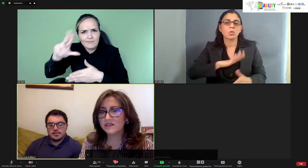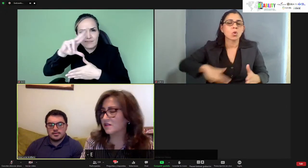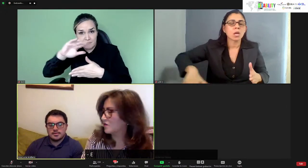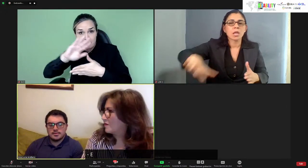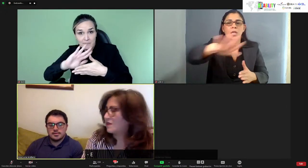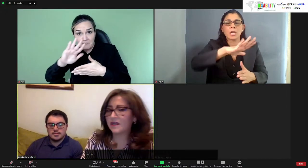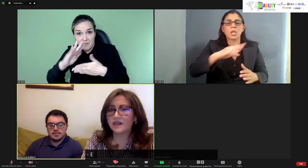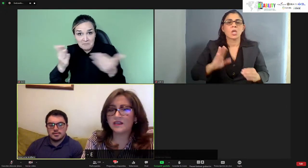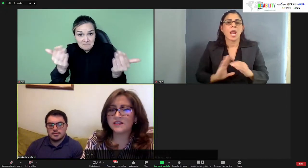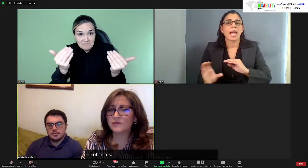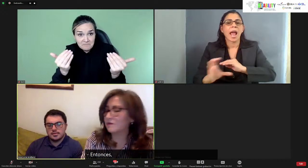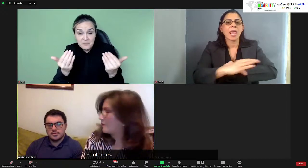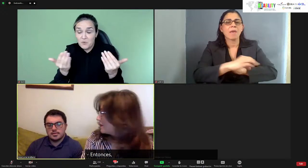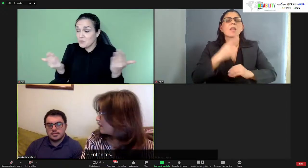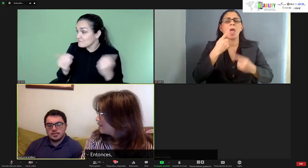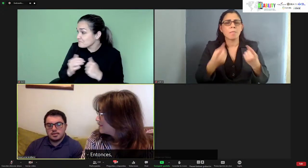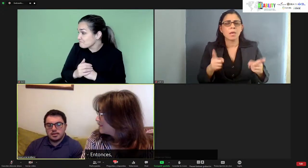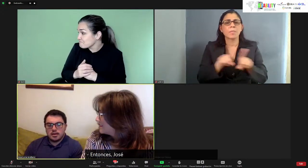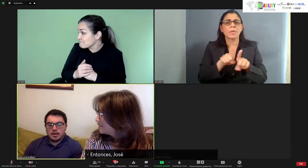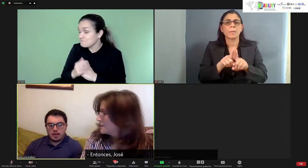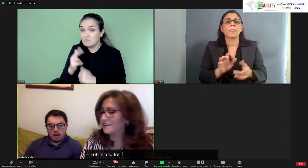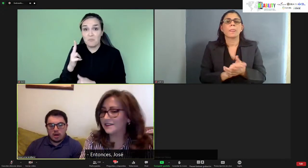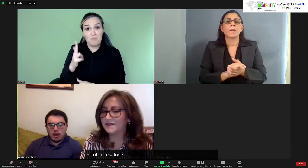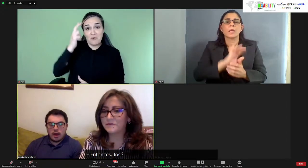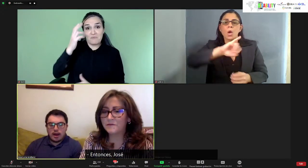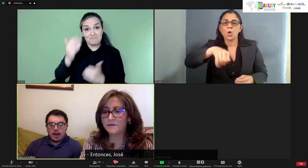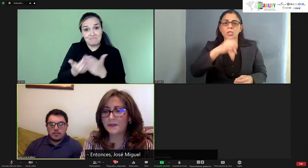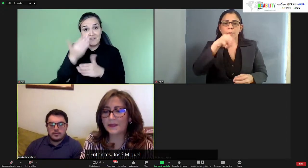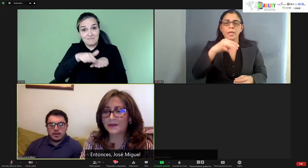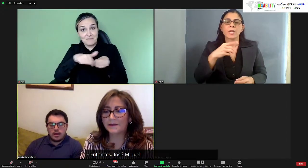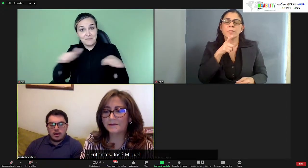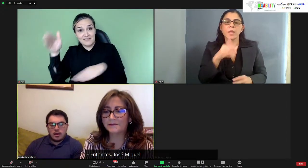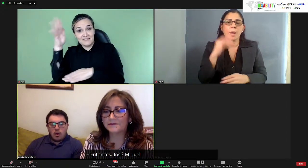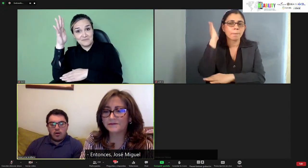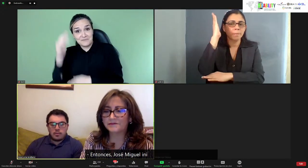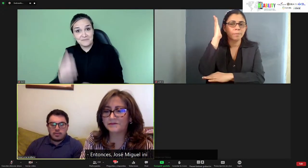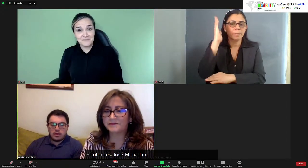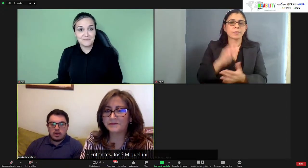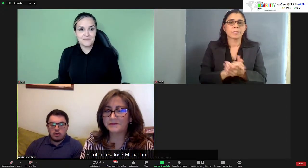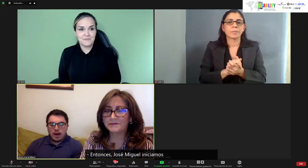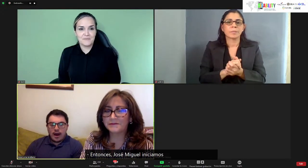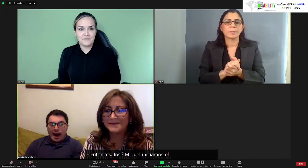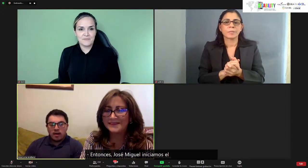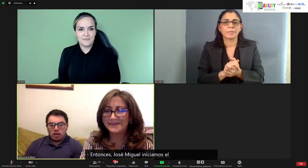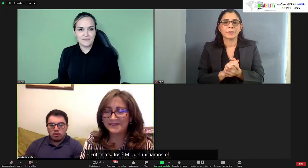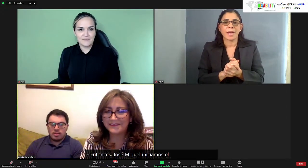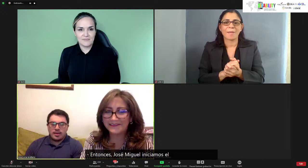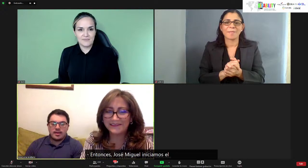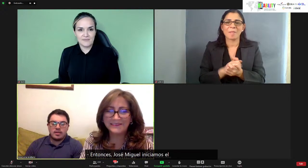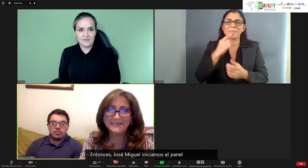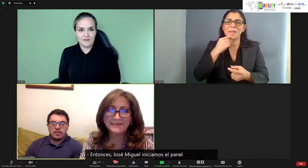in latin america and the caribbean jose miguel shall we start the panel yes